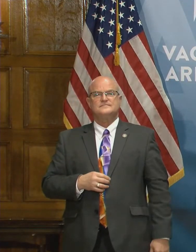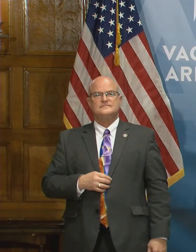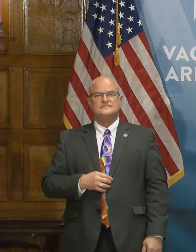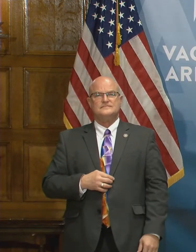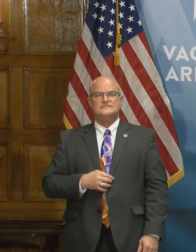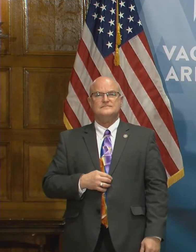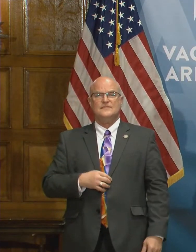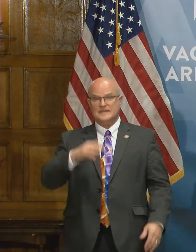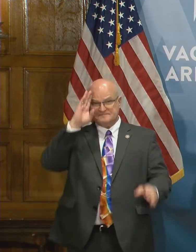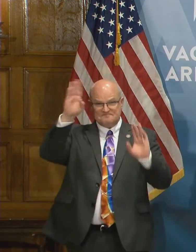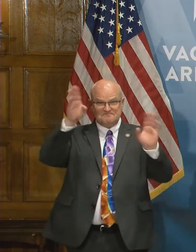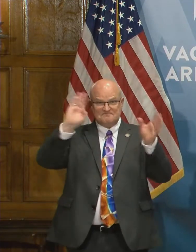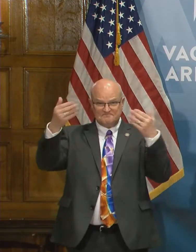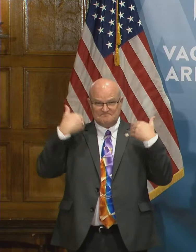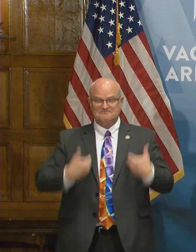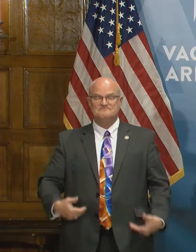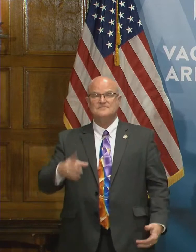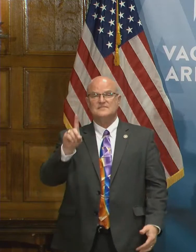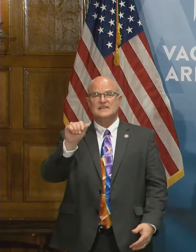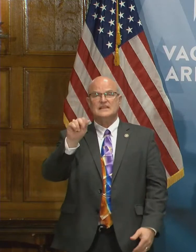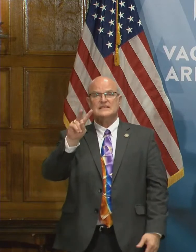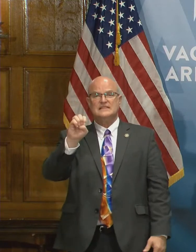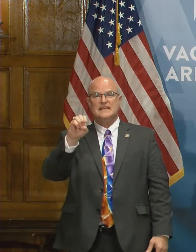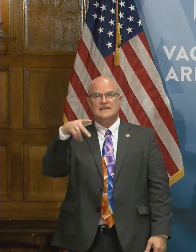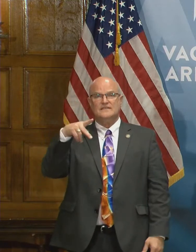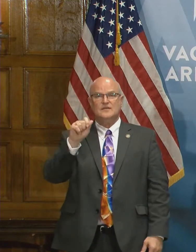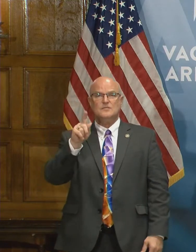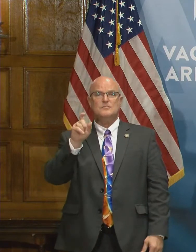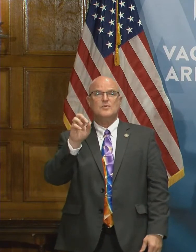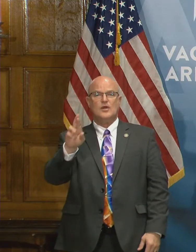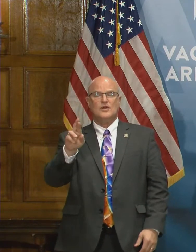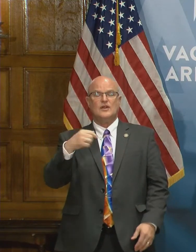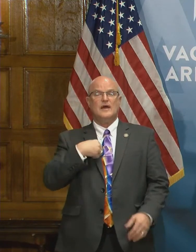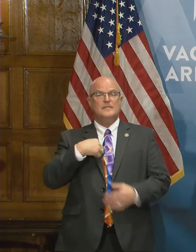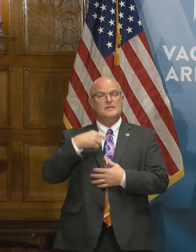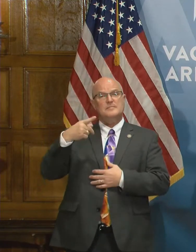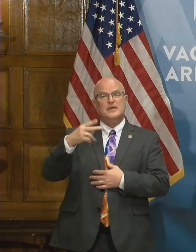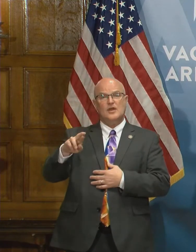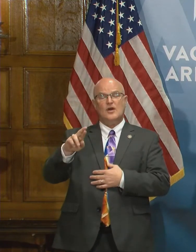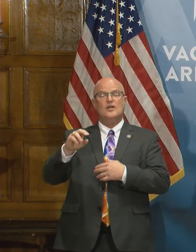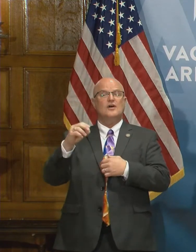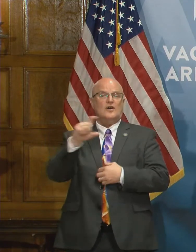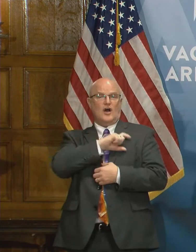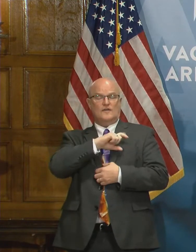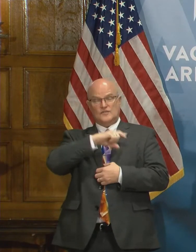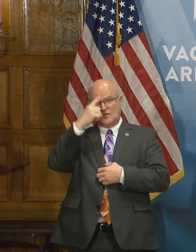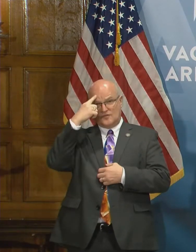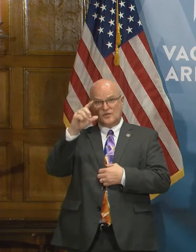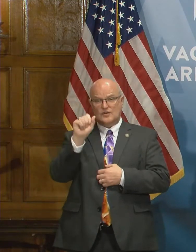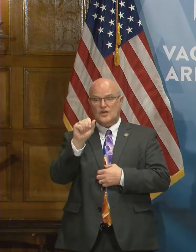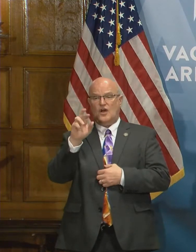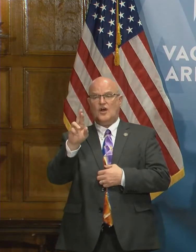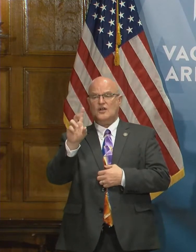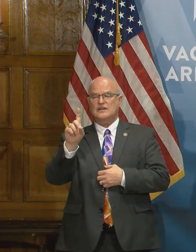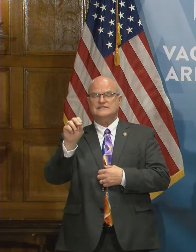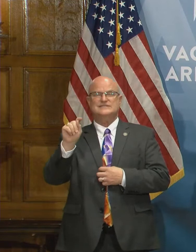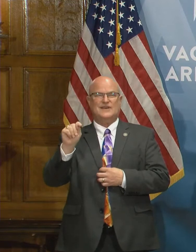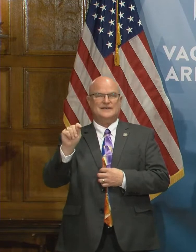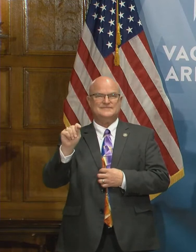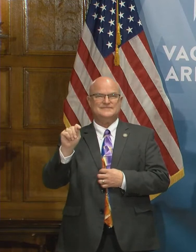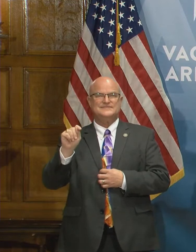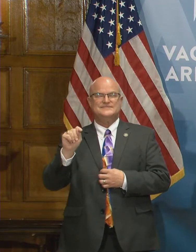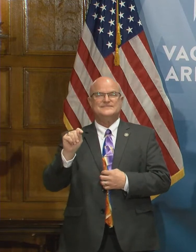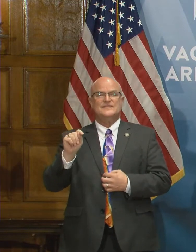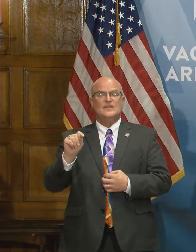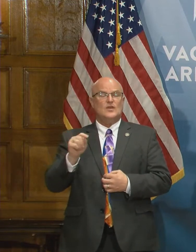Governor. Hello, everybody. I'm Dave Parker. I'm the Public Information Officer for RDOT, as the Governor said just